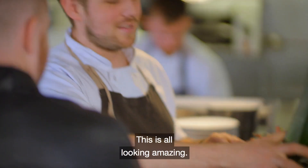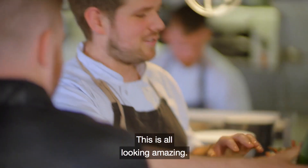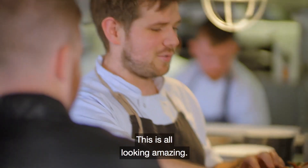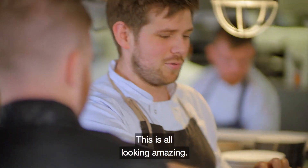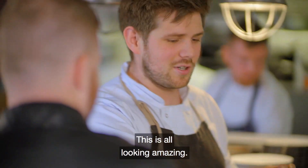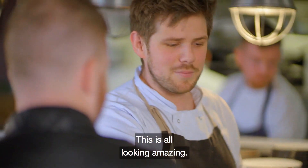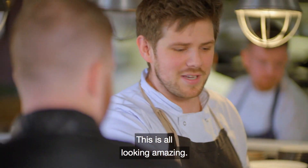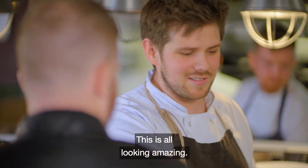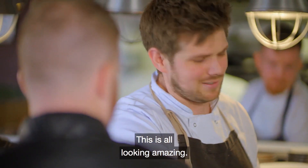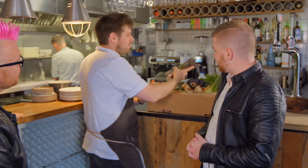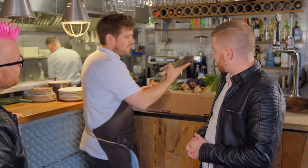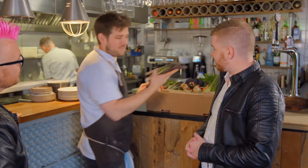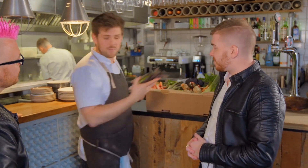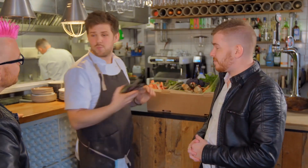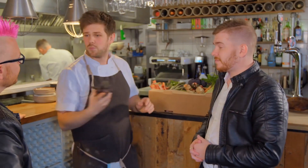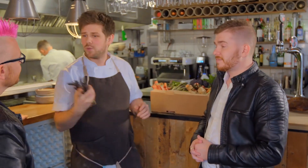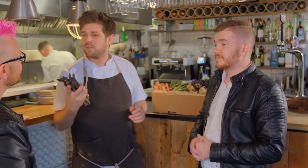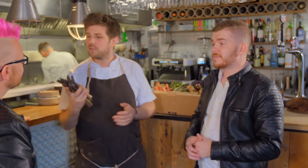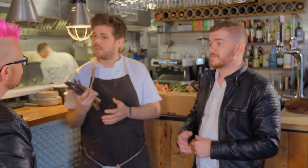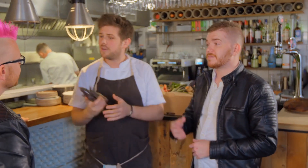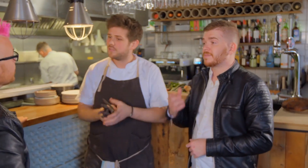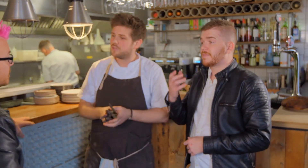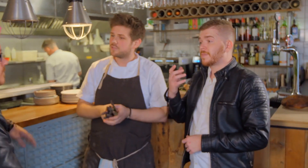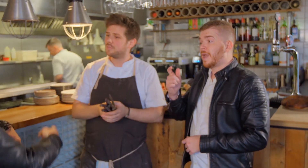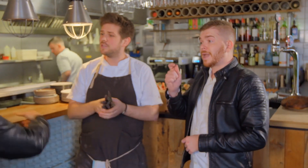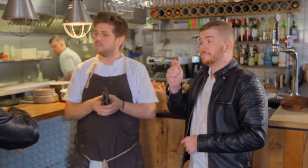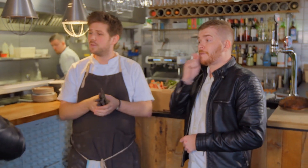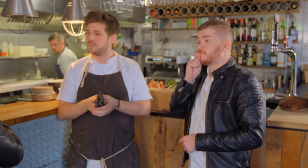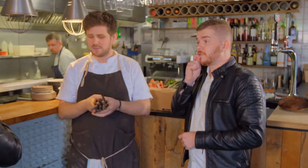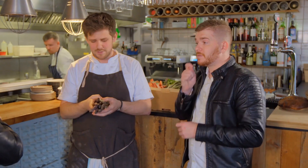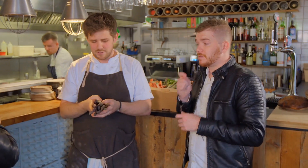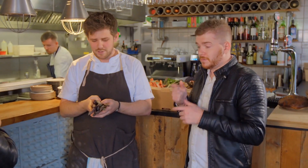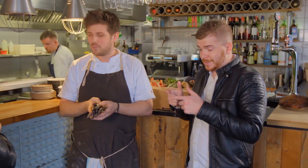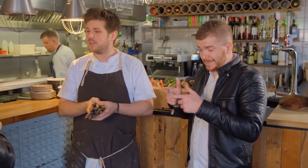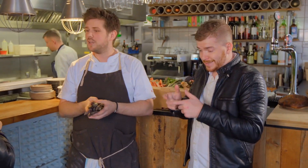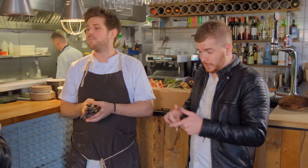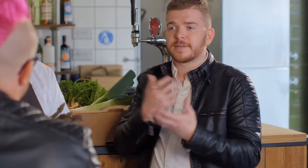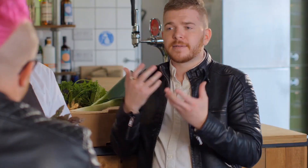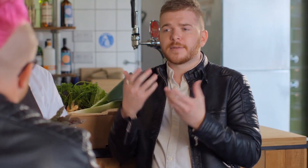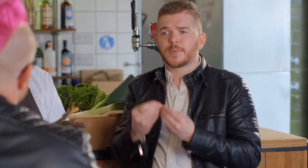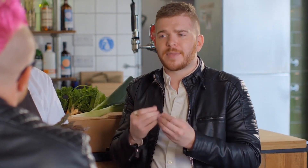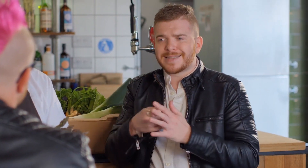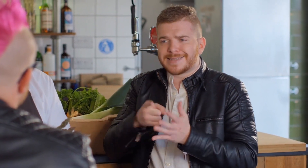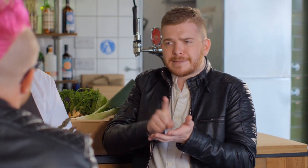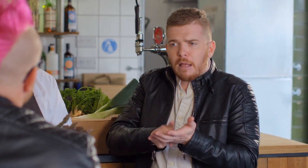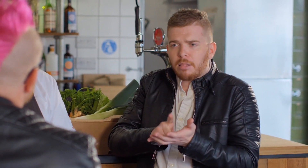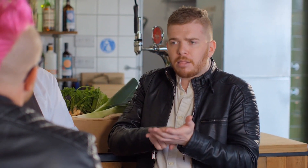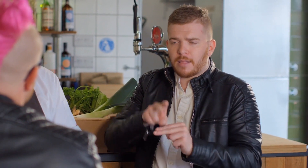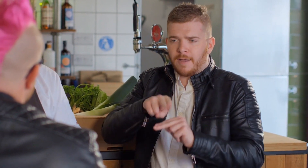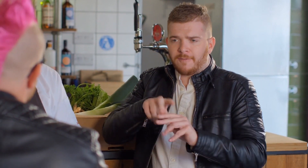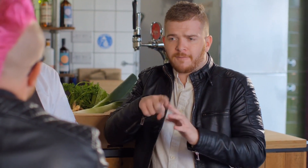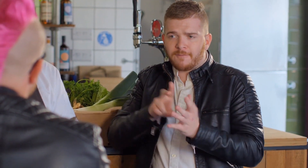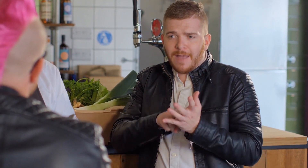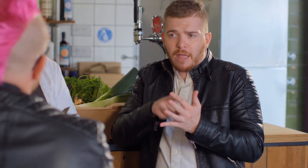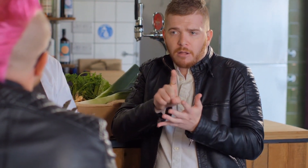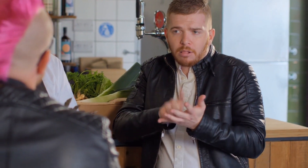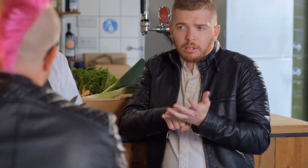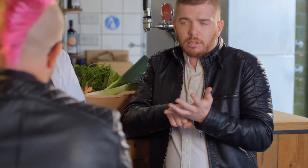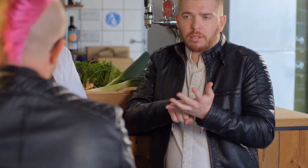This is all looking amazing. We have an asparagus dish on the menu at the moment with dill, fennel, almond